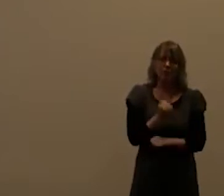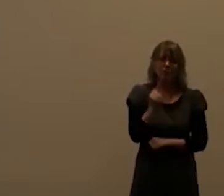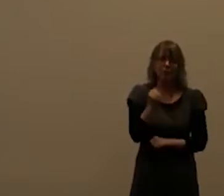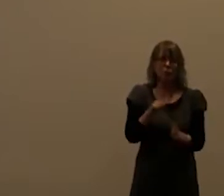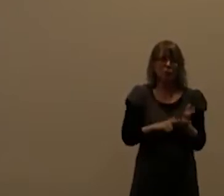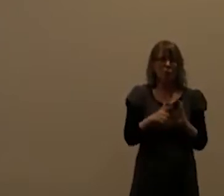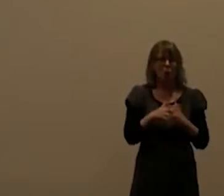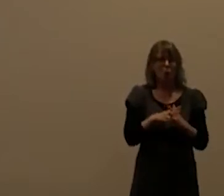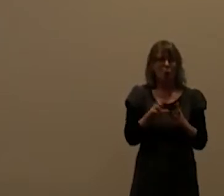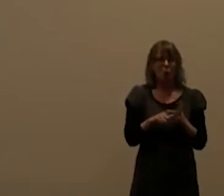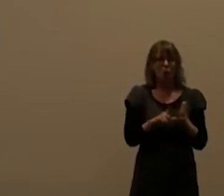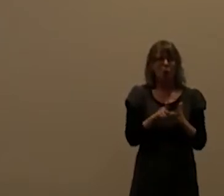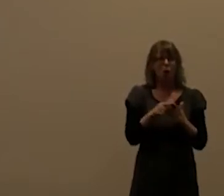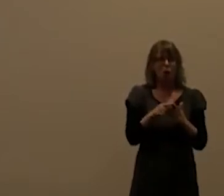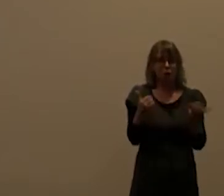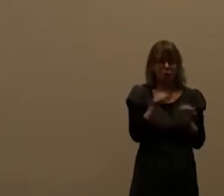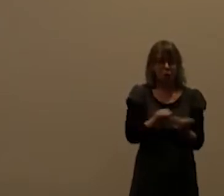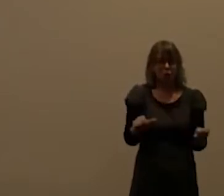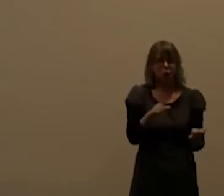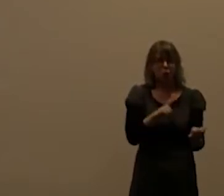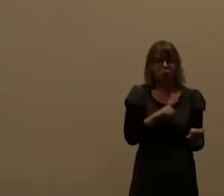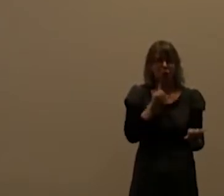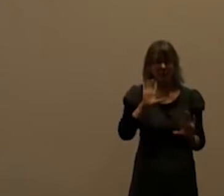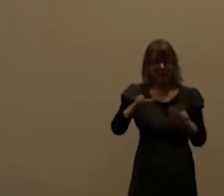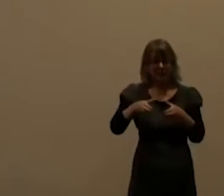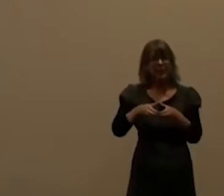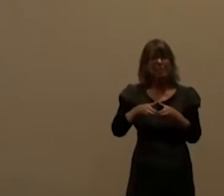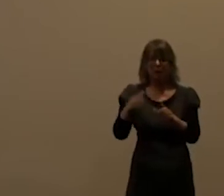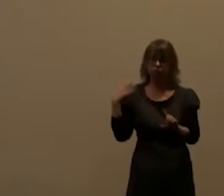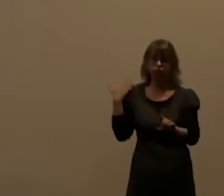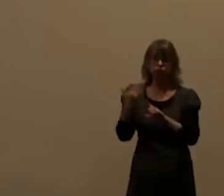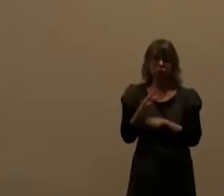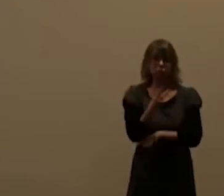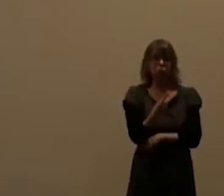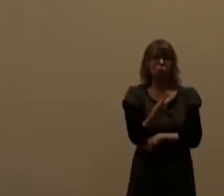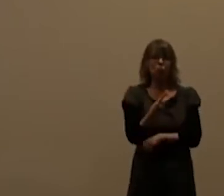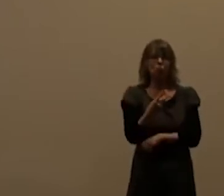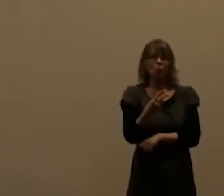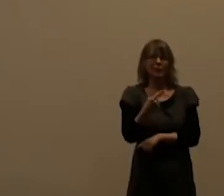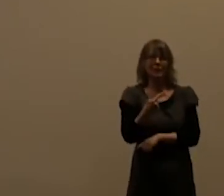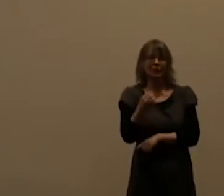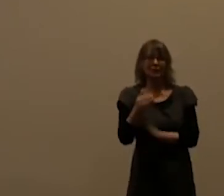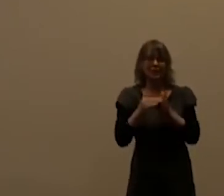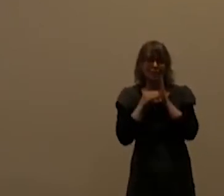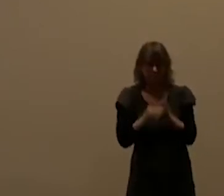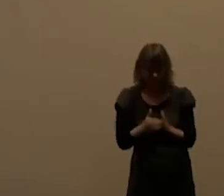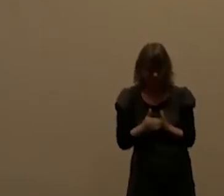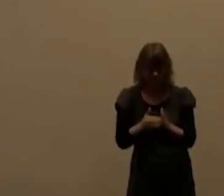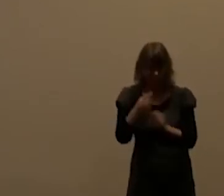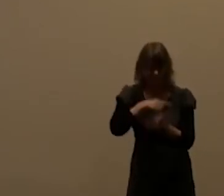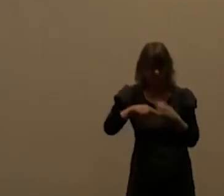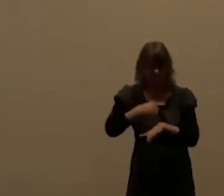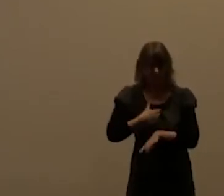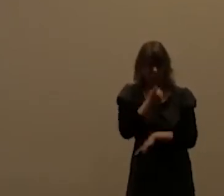solutions on Teams? Well, one, Teams is a very mature platform, and it has 270 million active users. When I asked everyone if you're using Teams, pretty